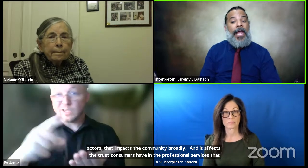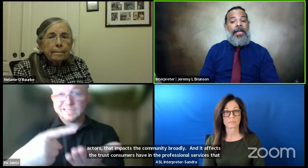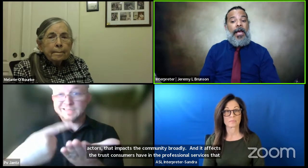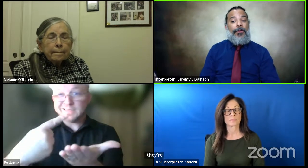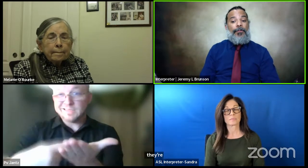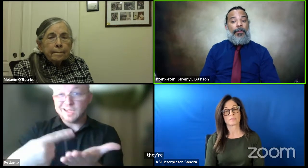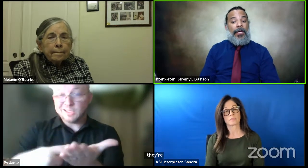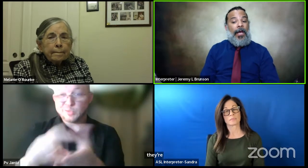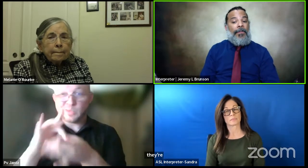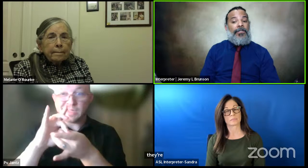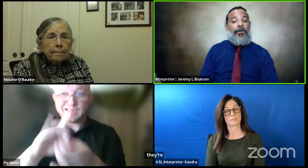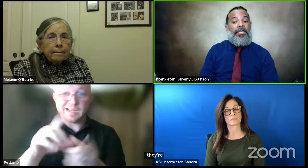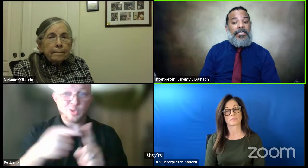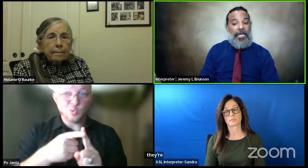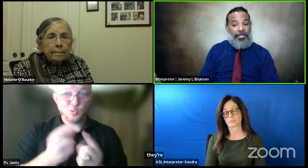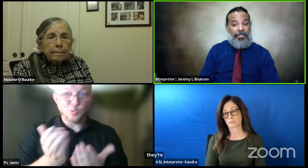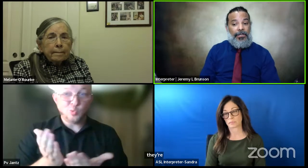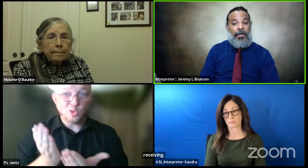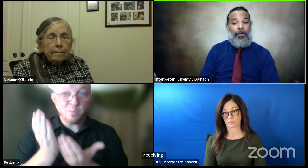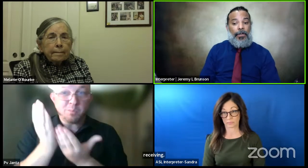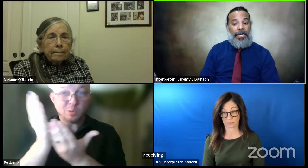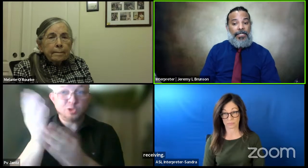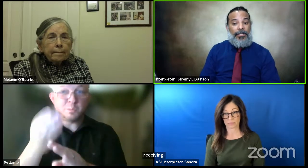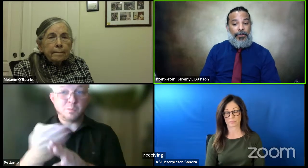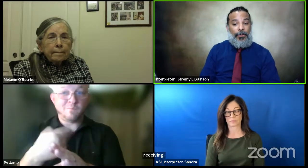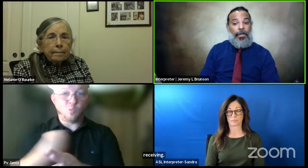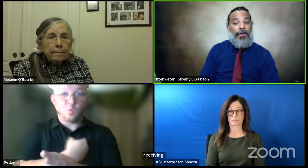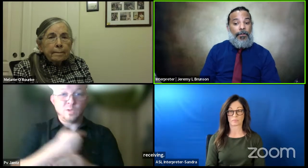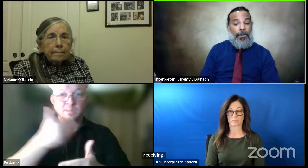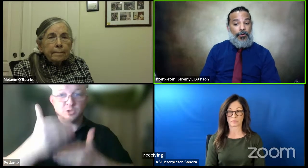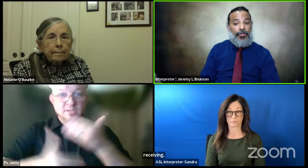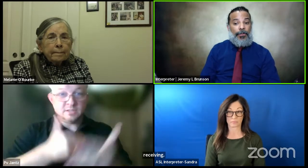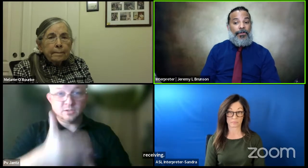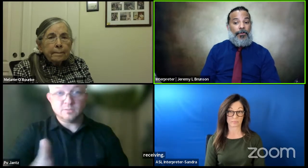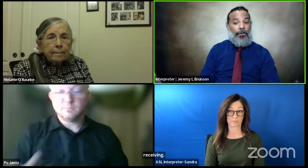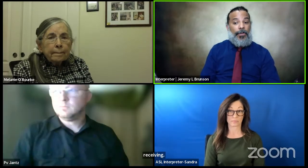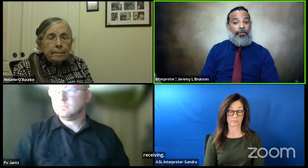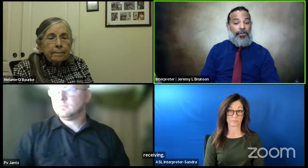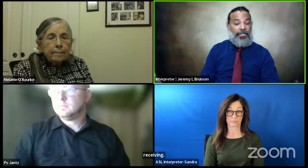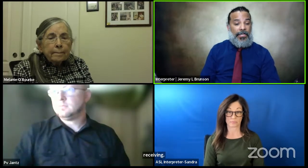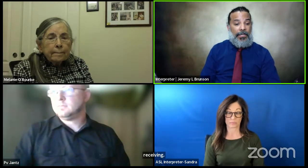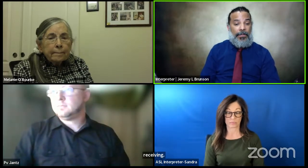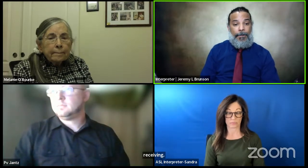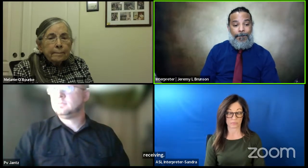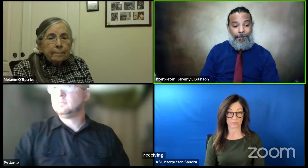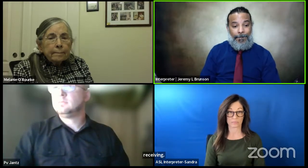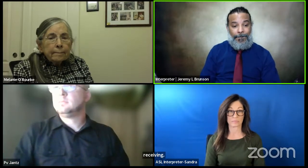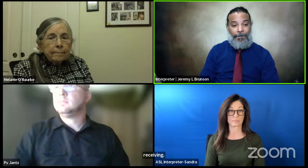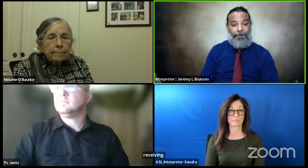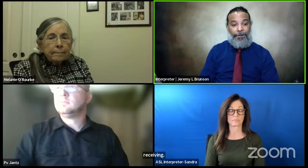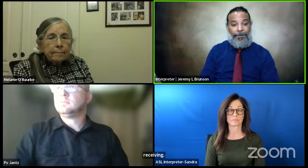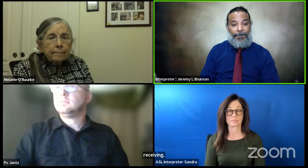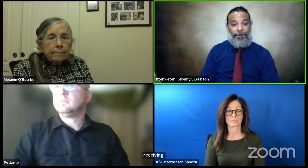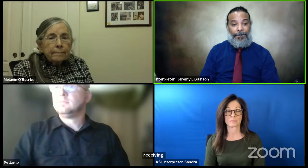Are there any other public comments or discussions related to the motion before we proceed?